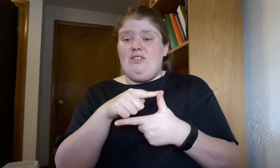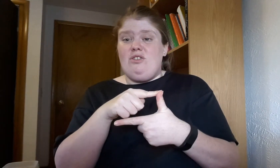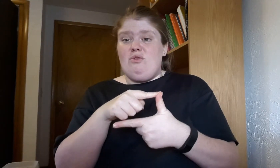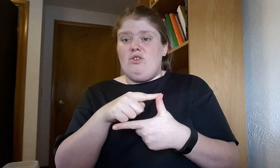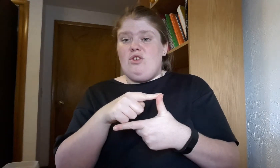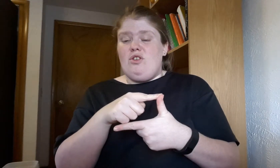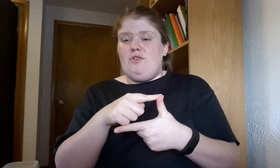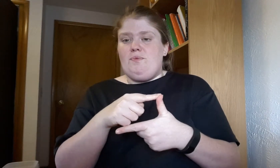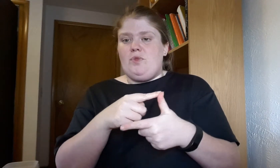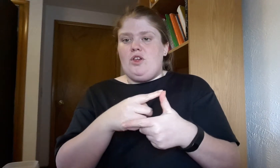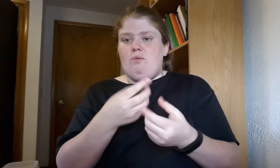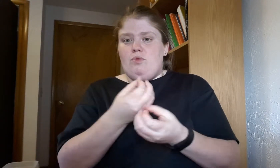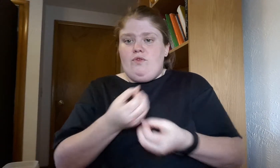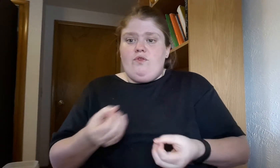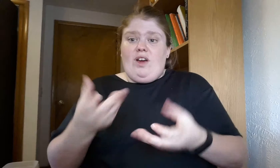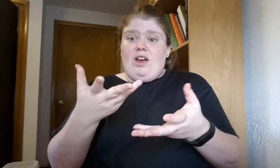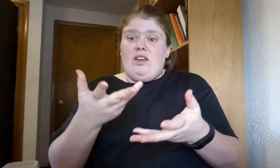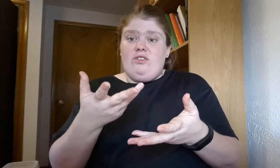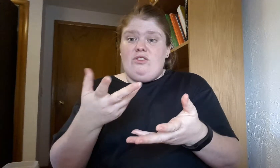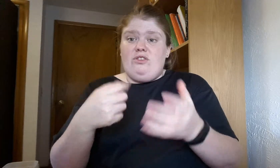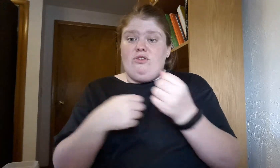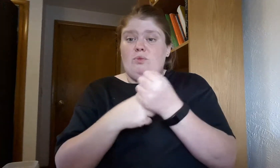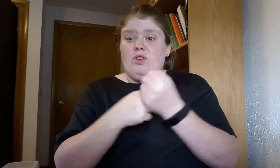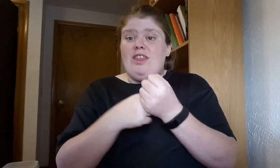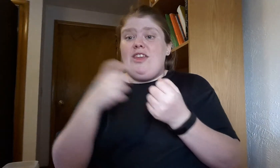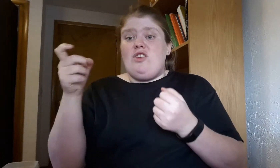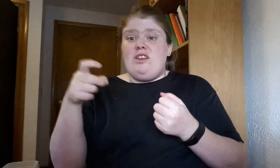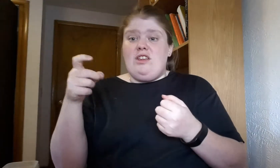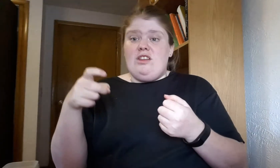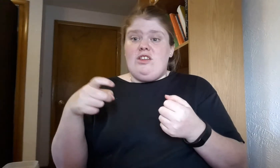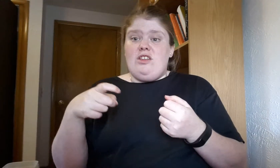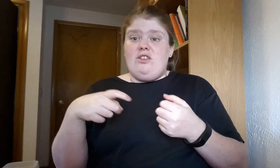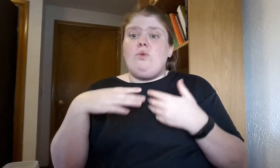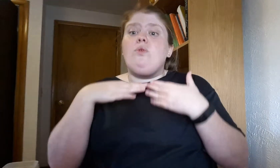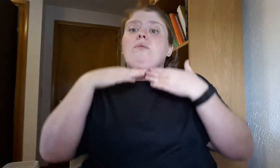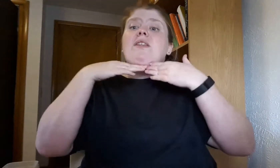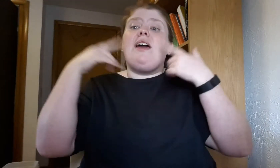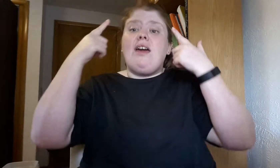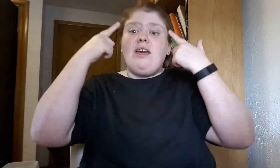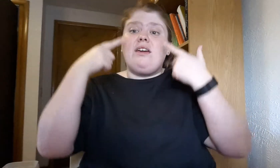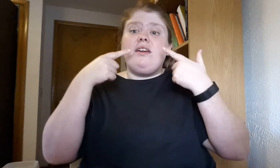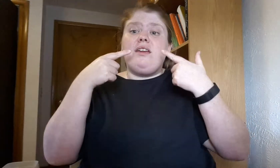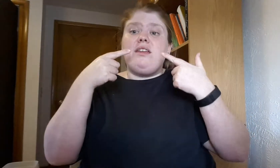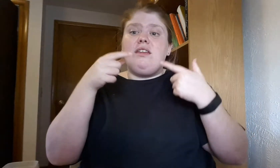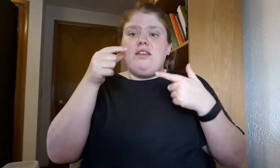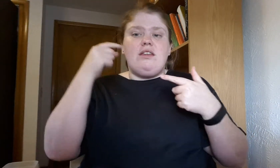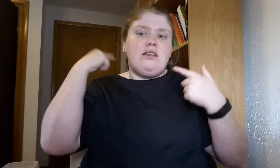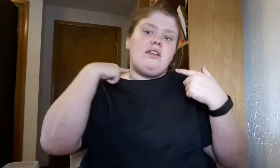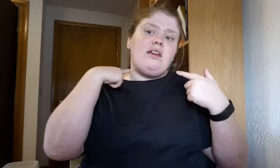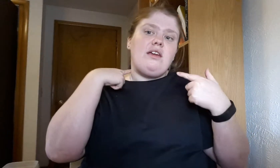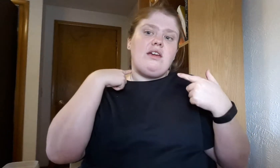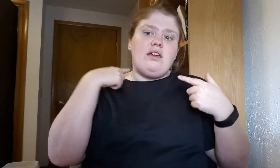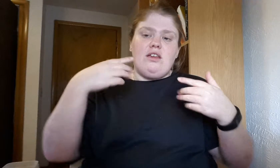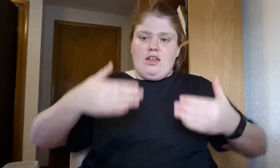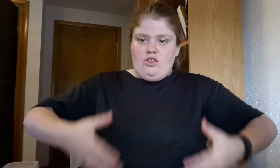for providing the supports that are needed to hold up the head, neck, and trunk of the body.